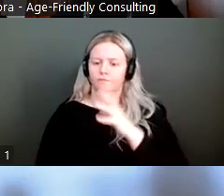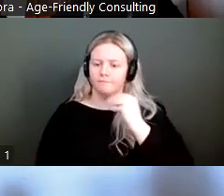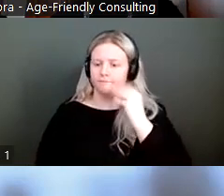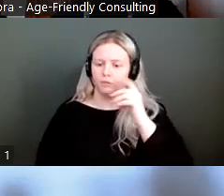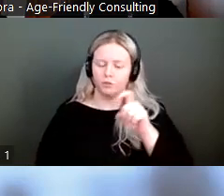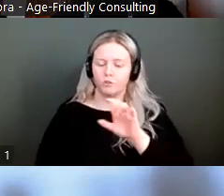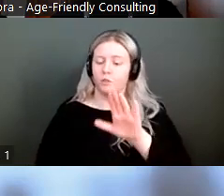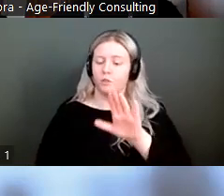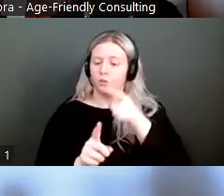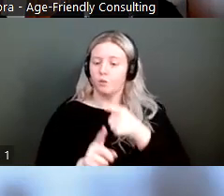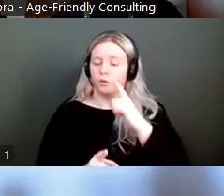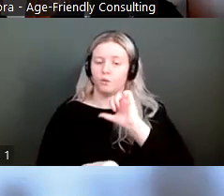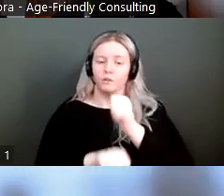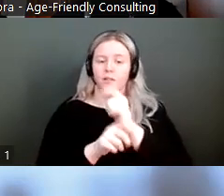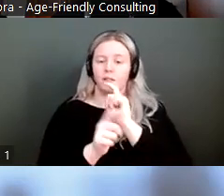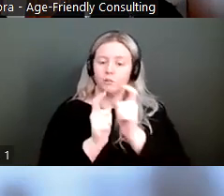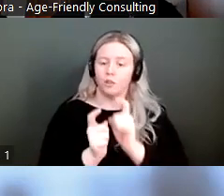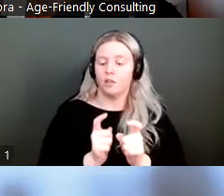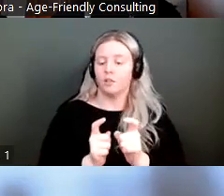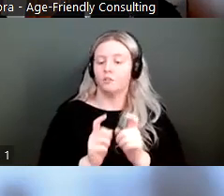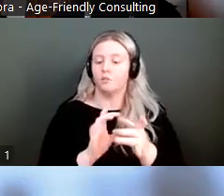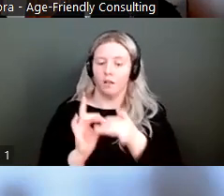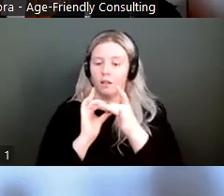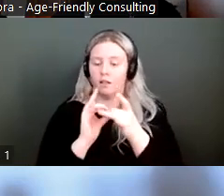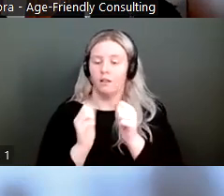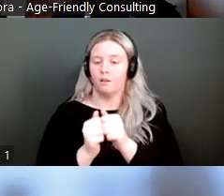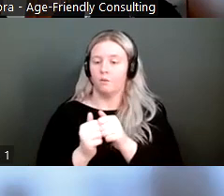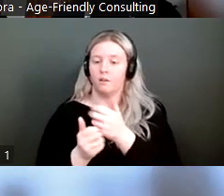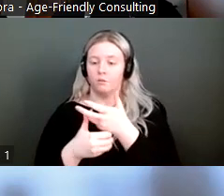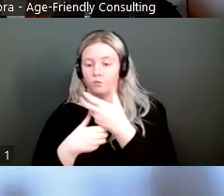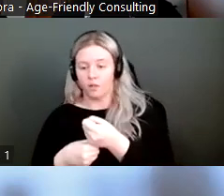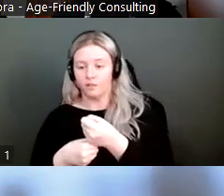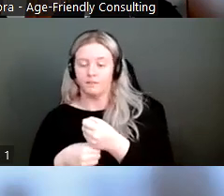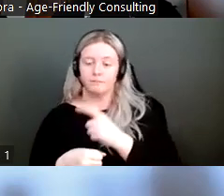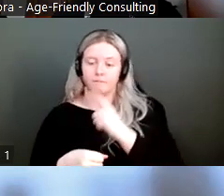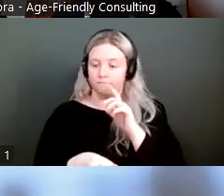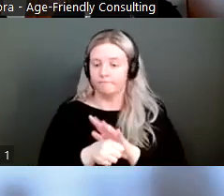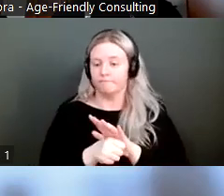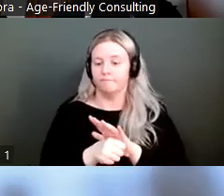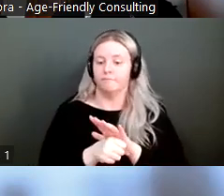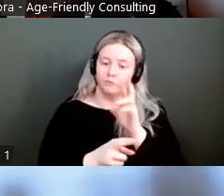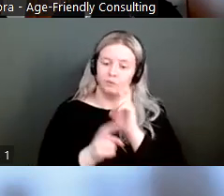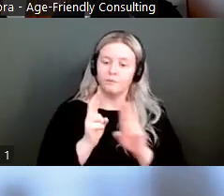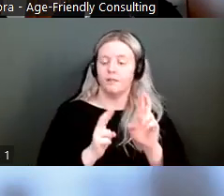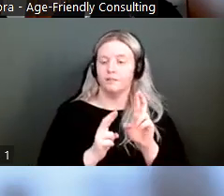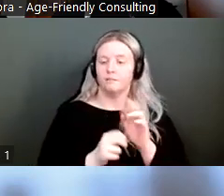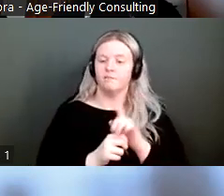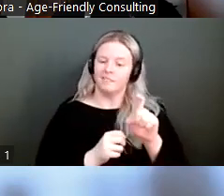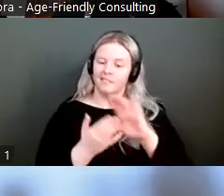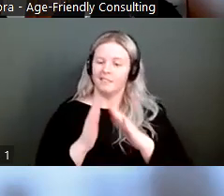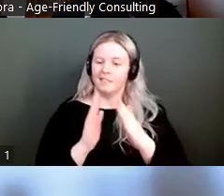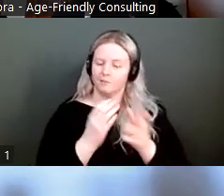building relationships with respect, trust, and commitment. It takes a community to support an